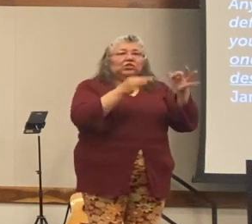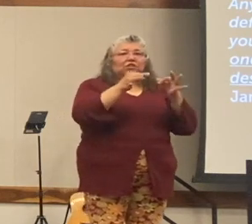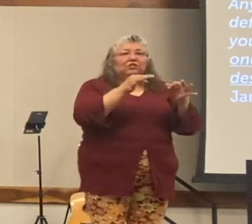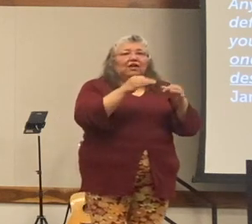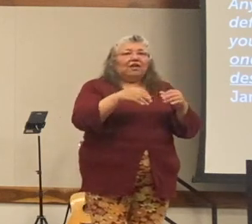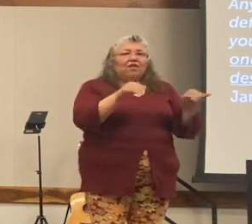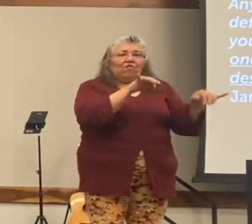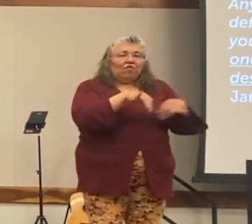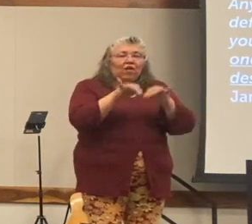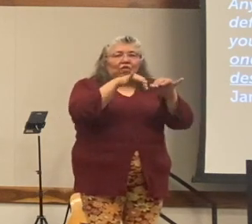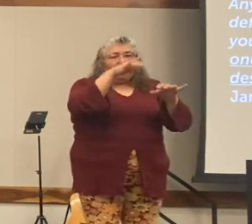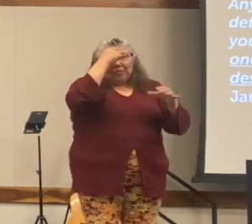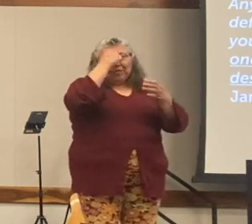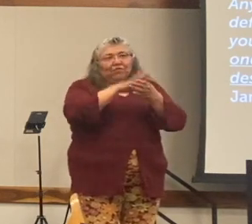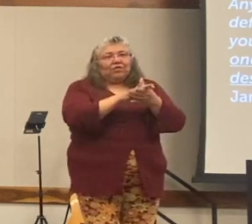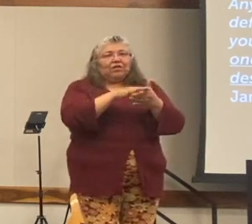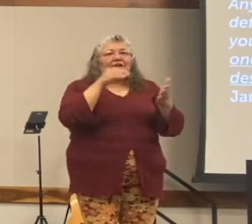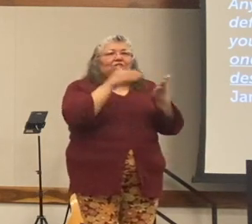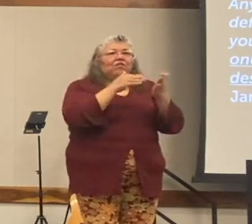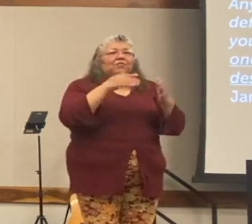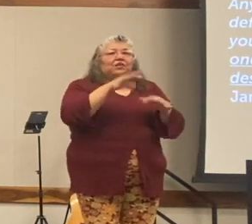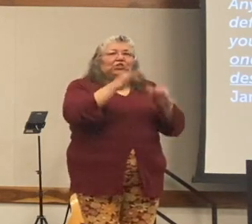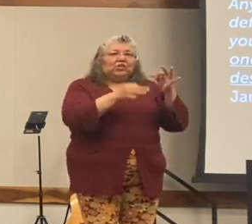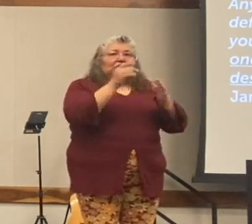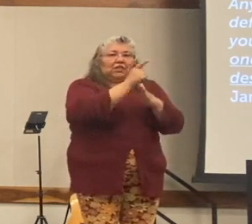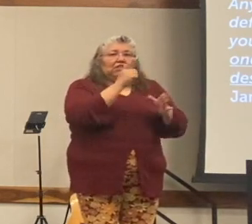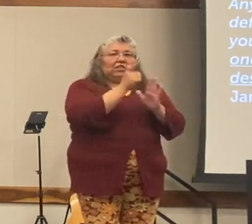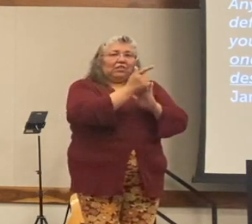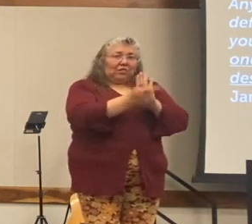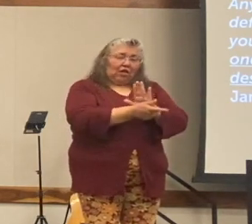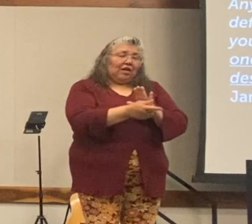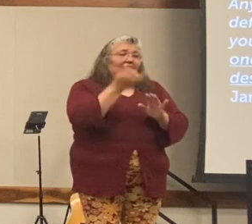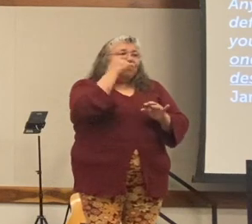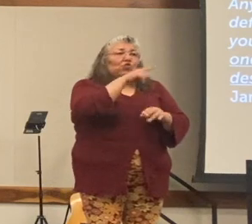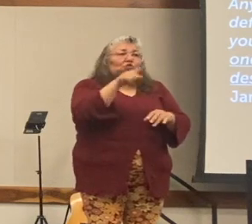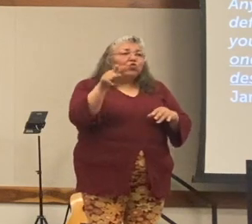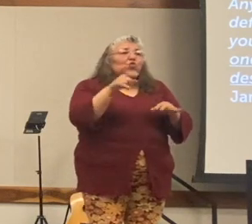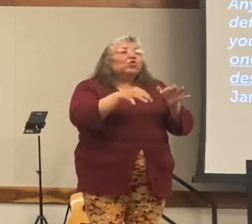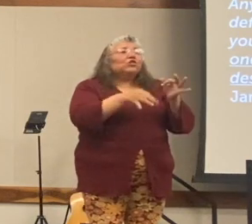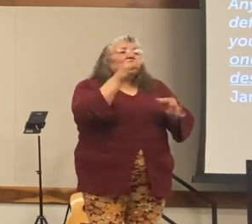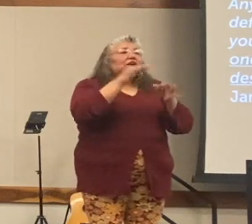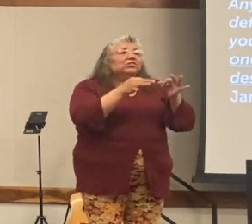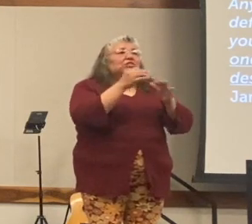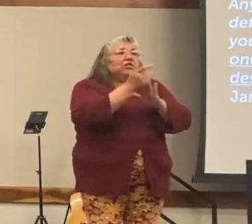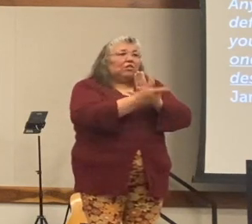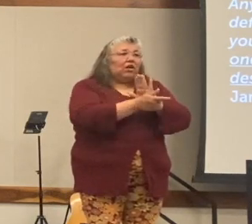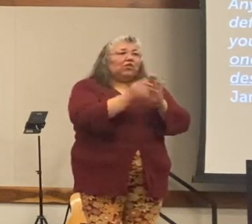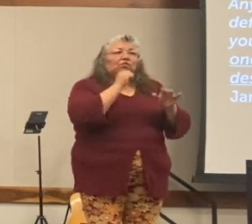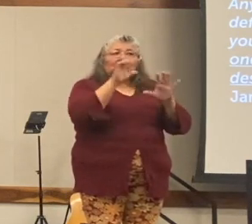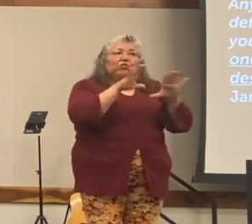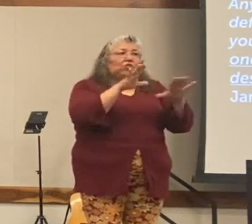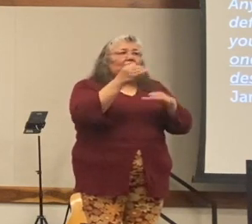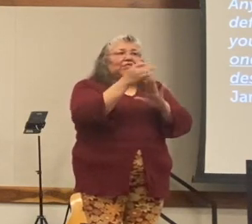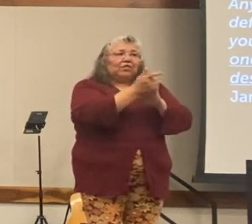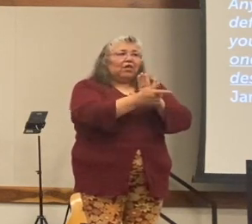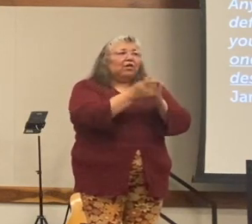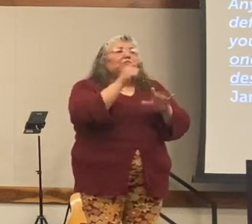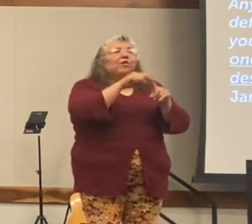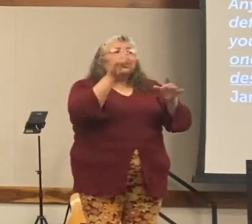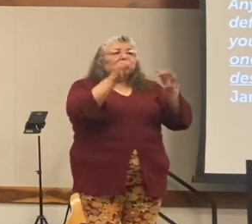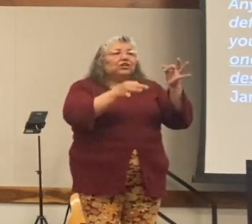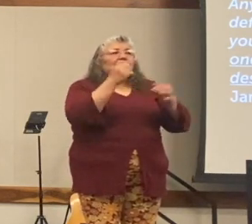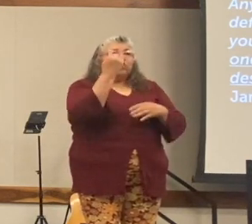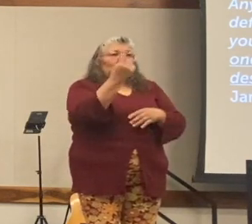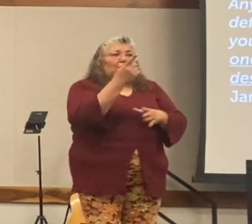believer defames and judges the law. If you judge the law, you are not a doer of the law, but a judge. There is one